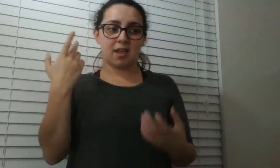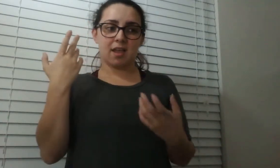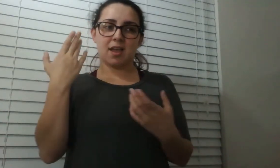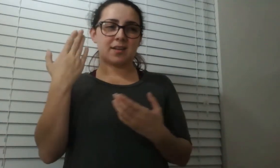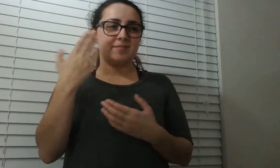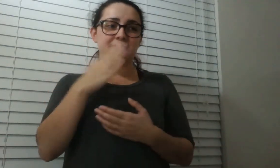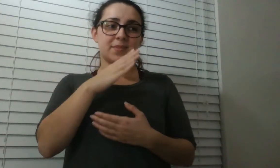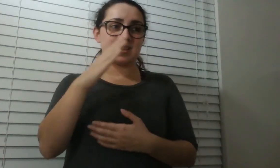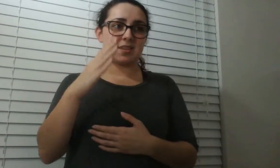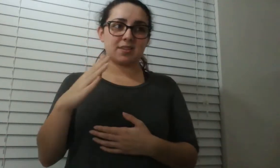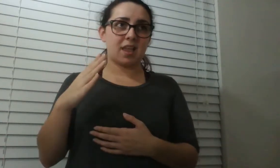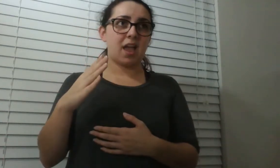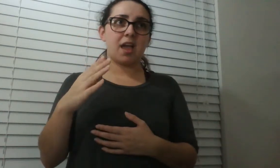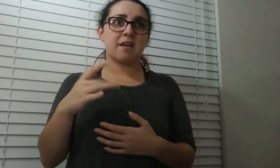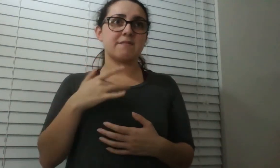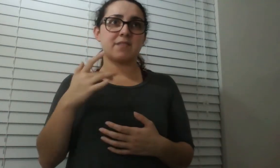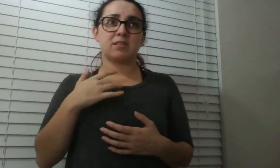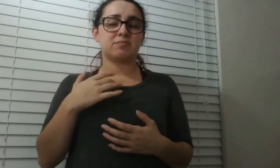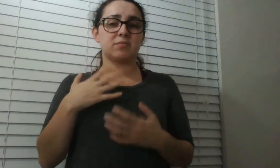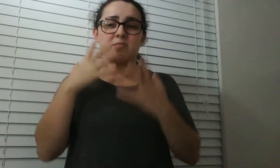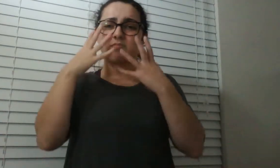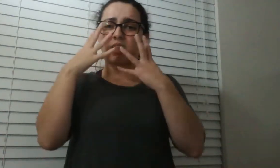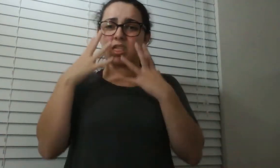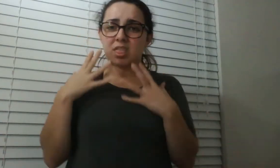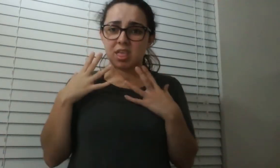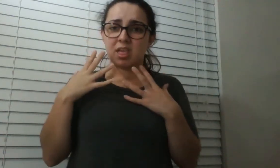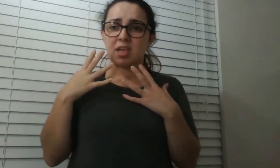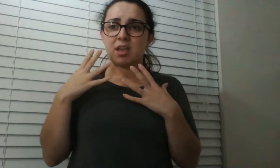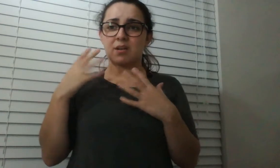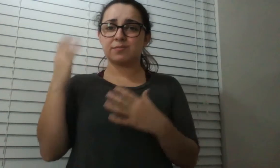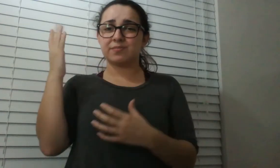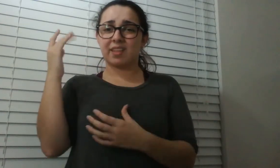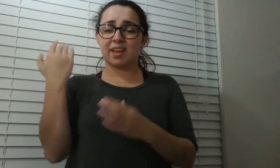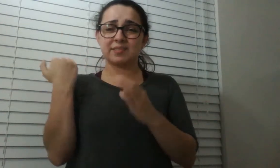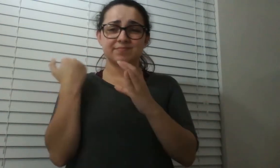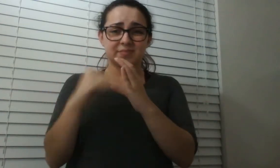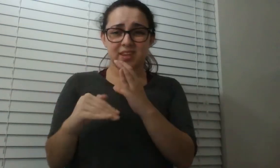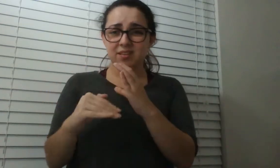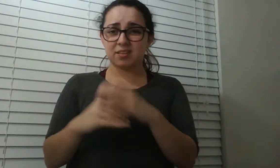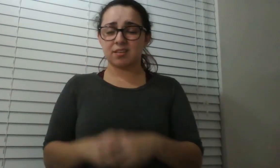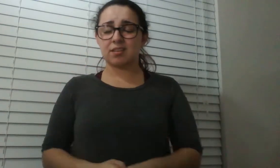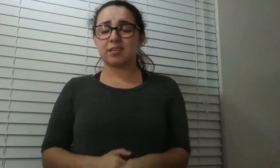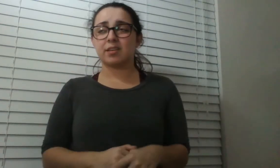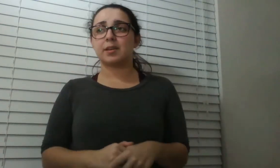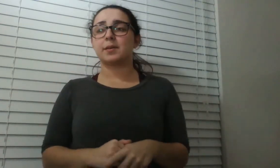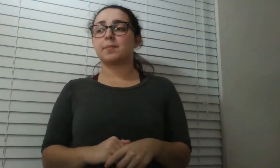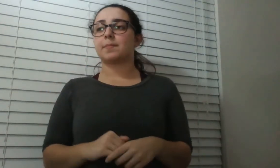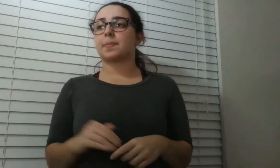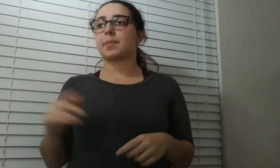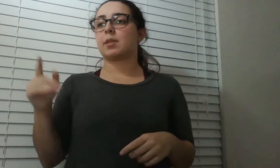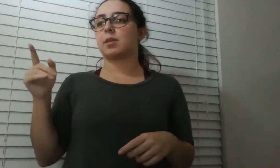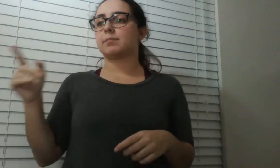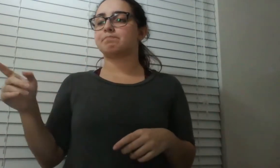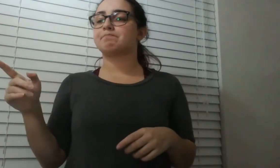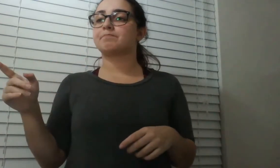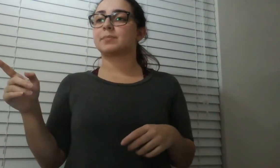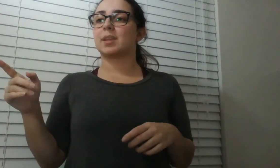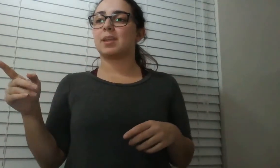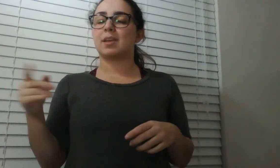ever opened. Well, thank you. It was such a strange clash